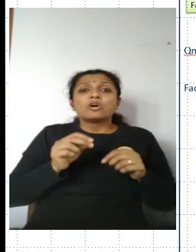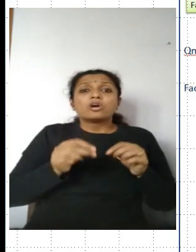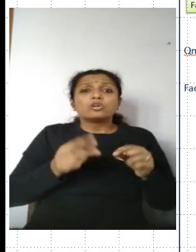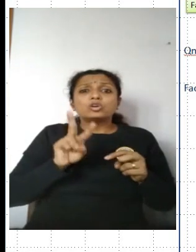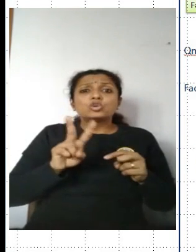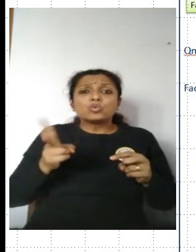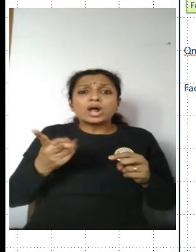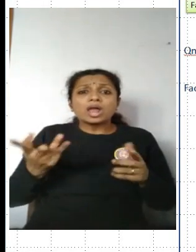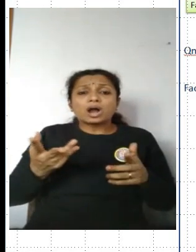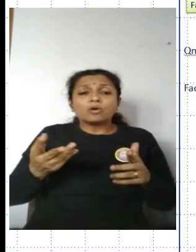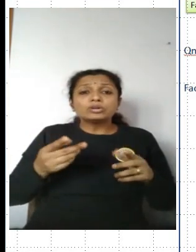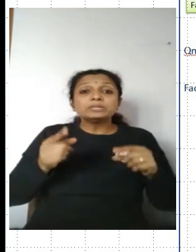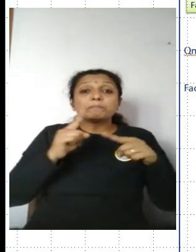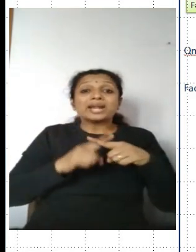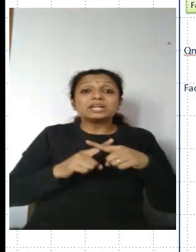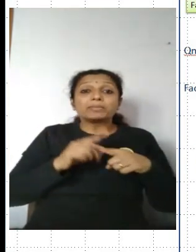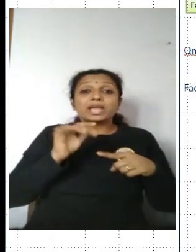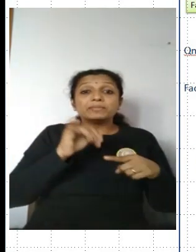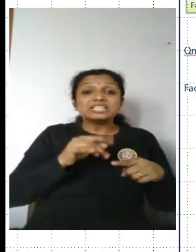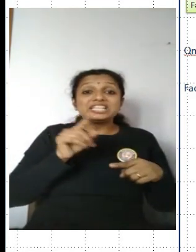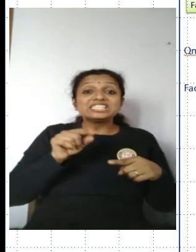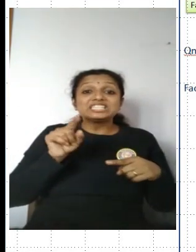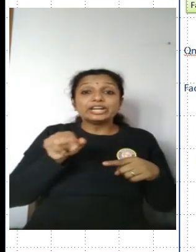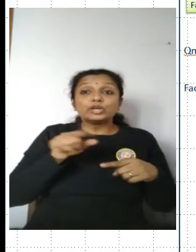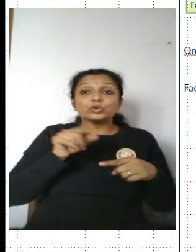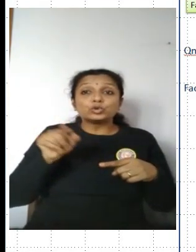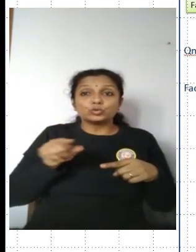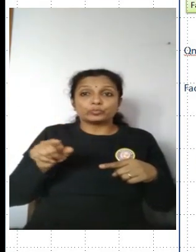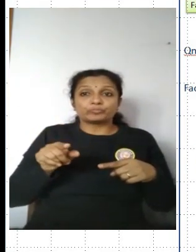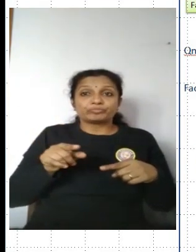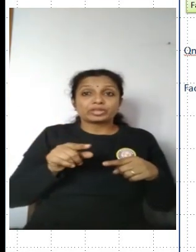Factors, if you factorize, 2 into minus 6 is 12.